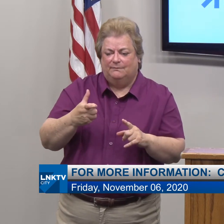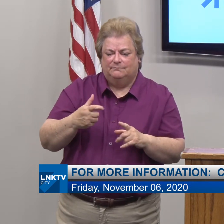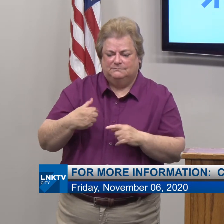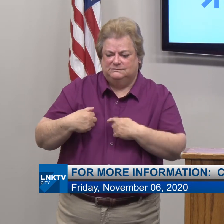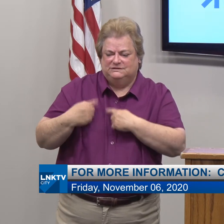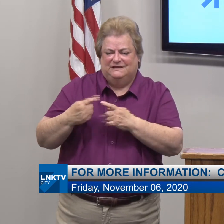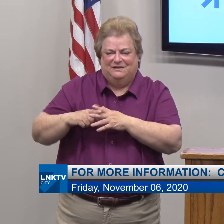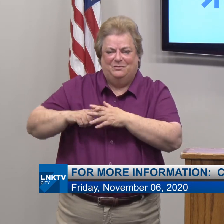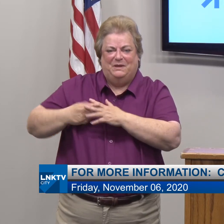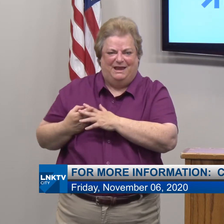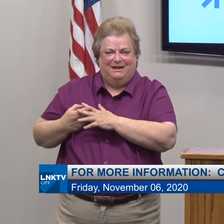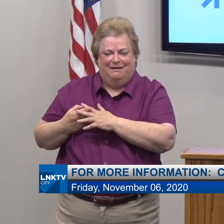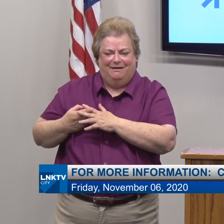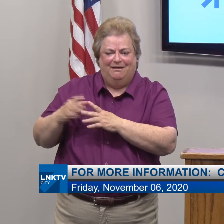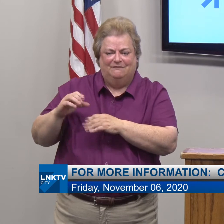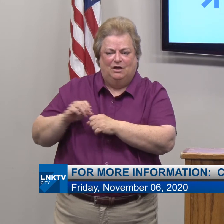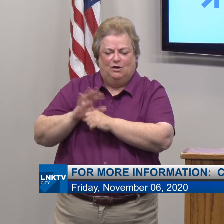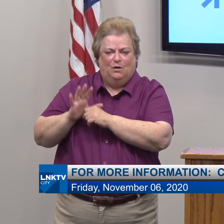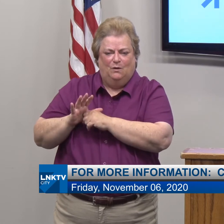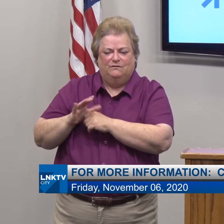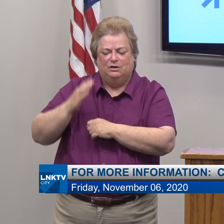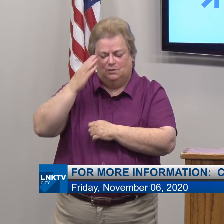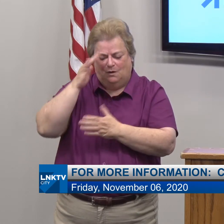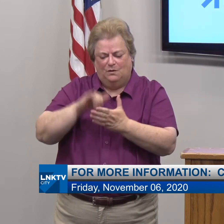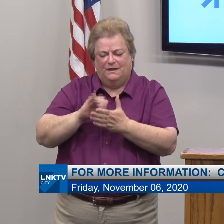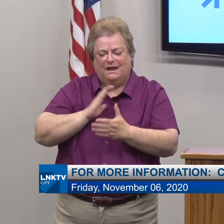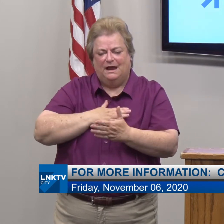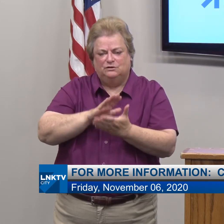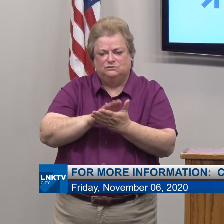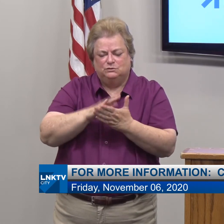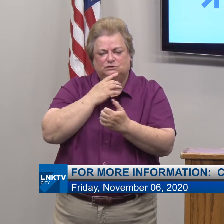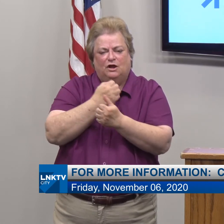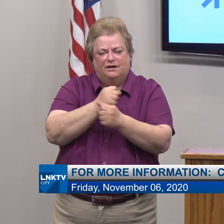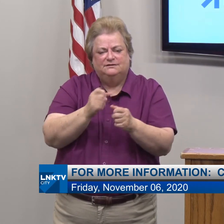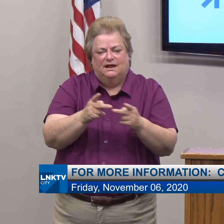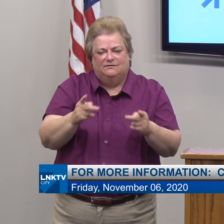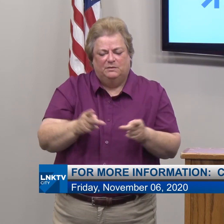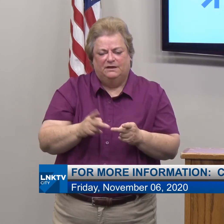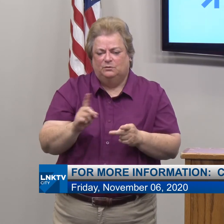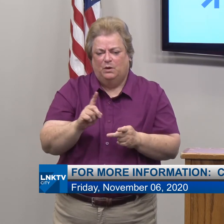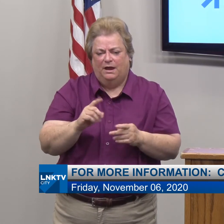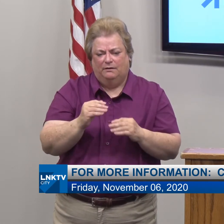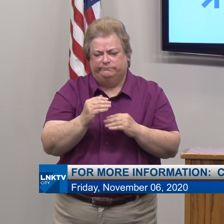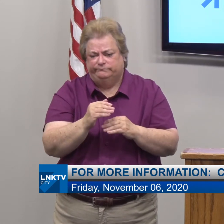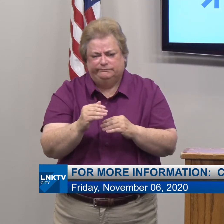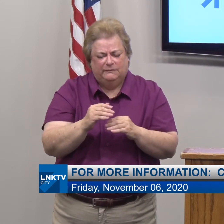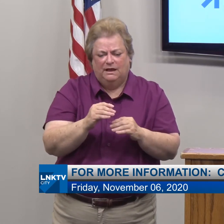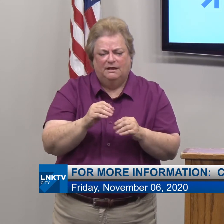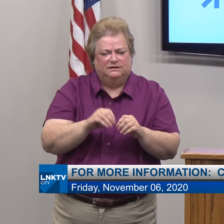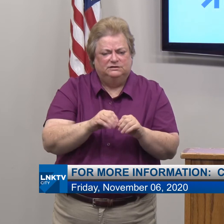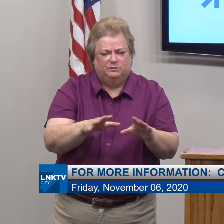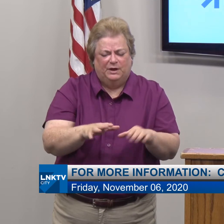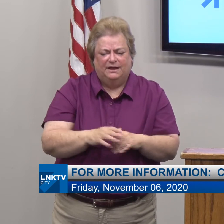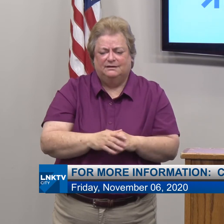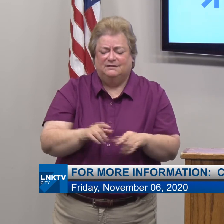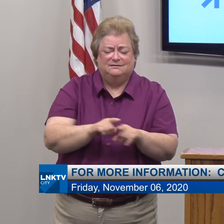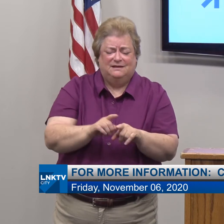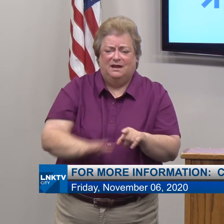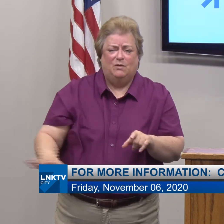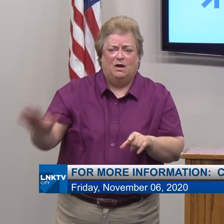started, and knowing that our schools are a safe place for students where we haven't had spread. And that's the same across our